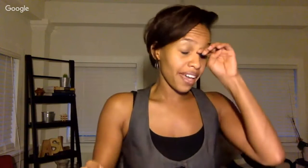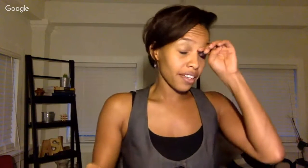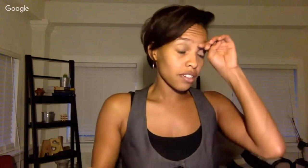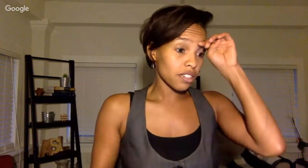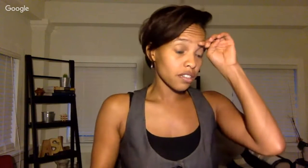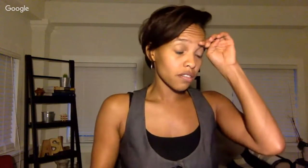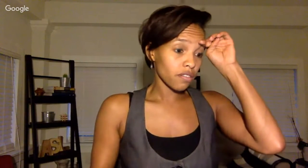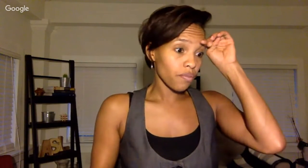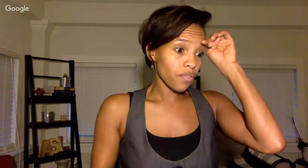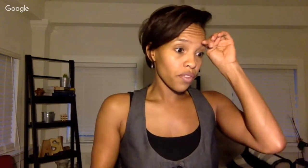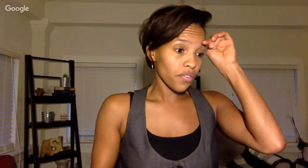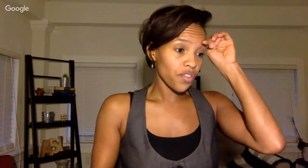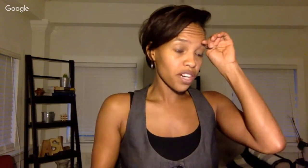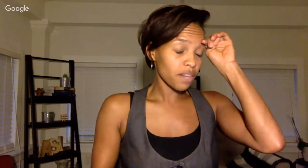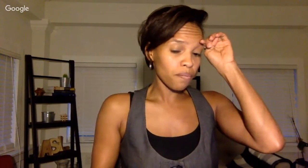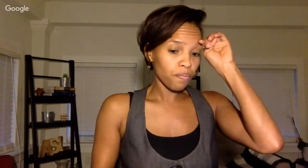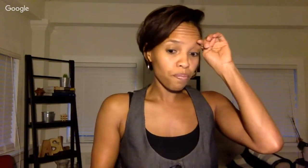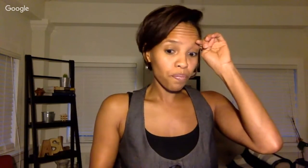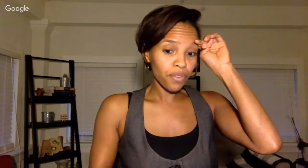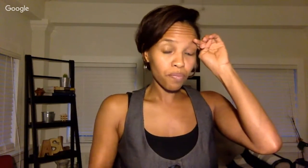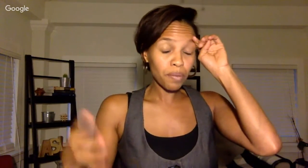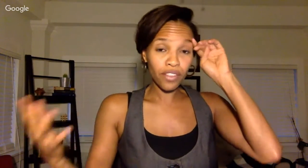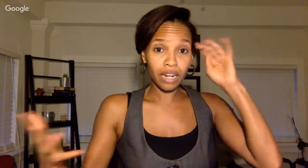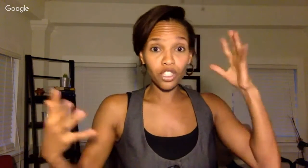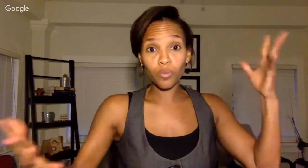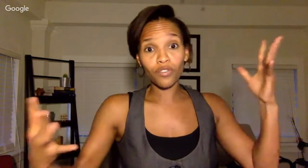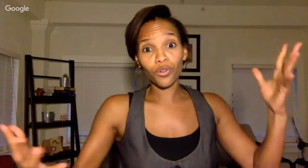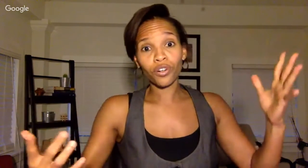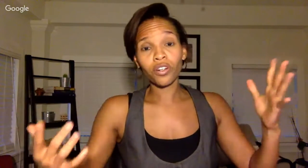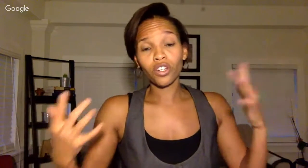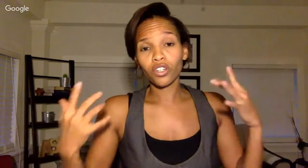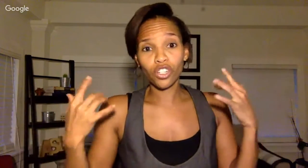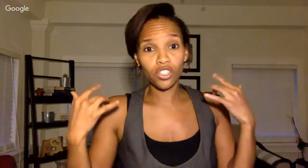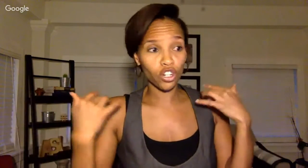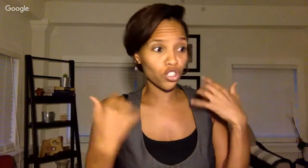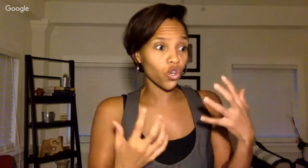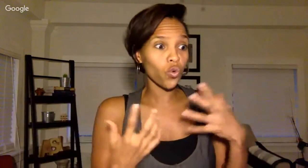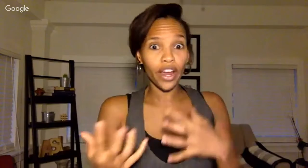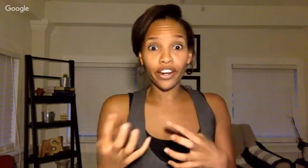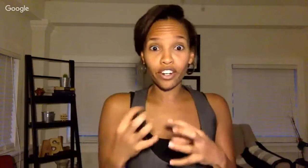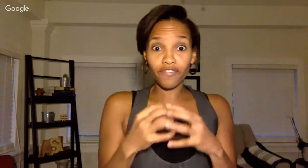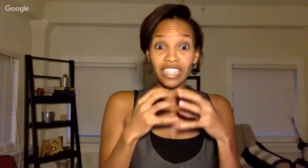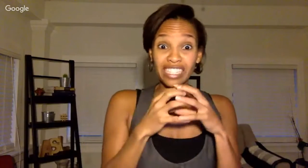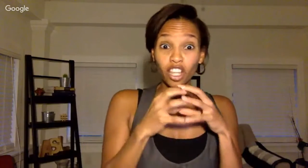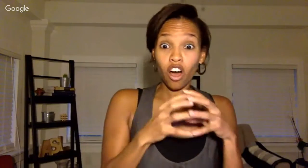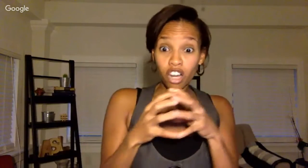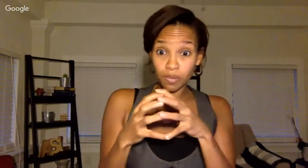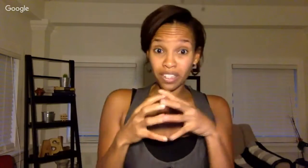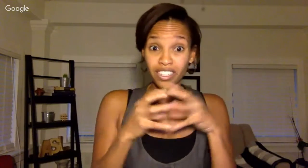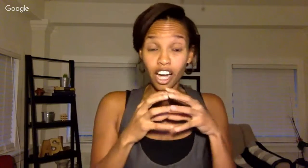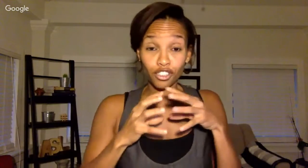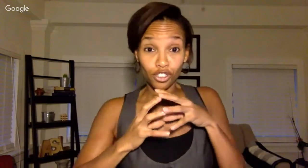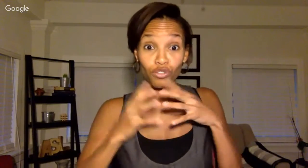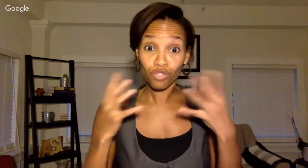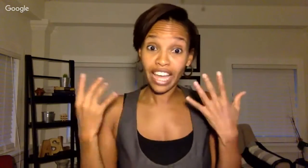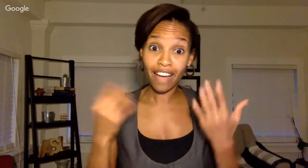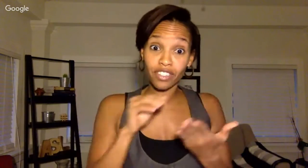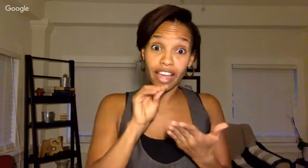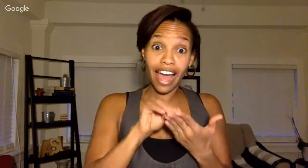and the people that I'm interpreting for just are so aware of these logs, because doctors do really